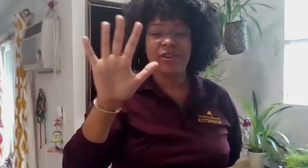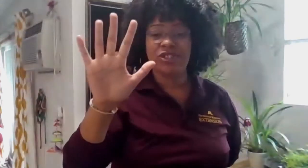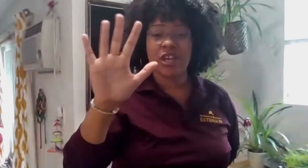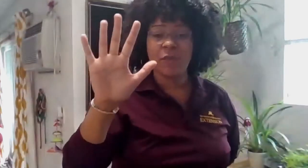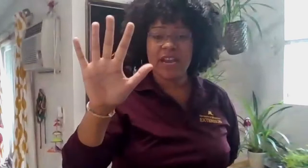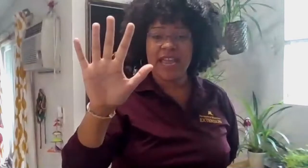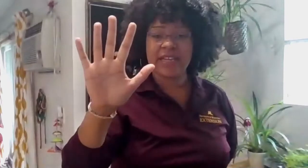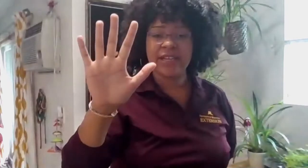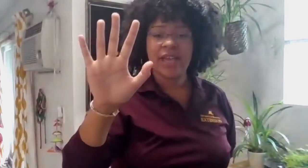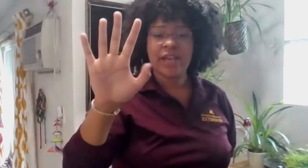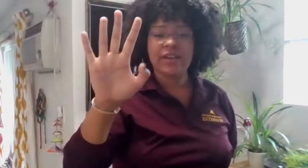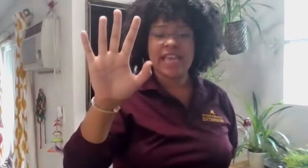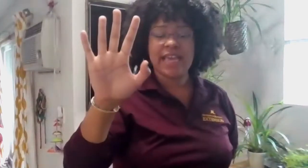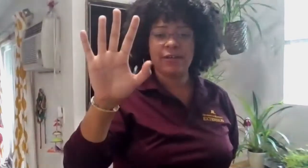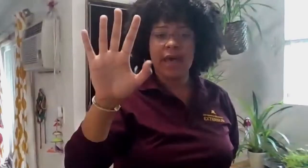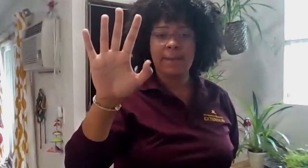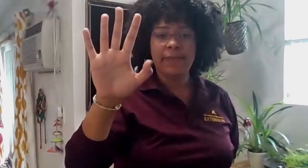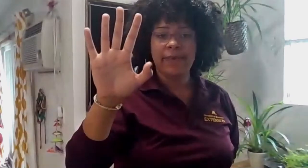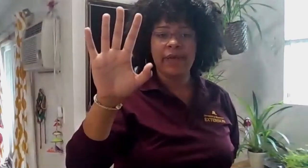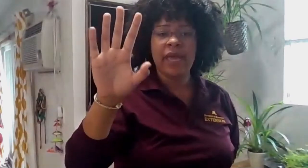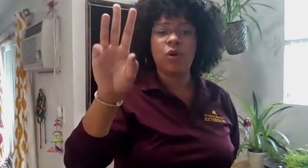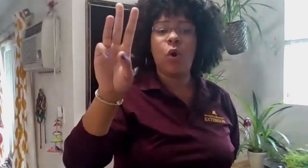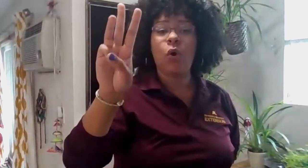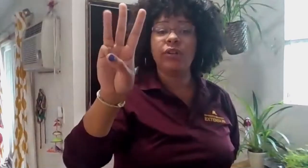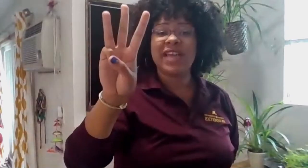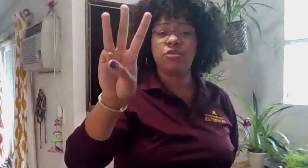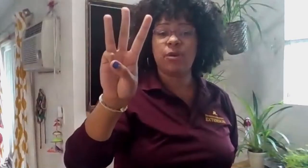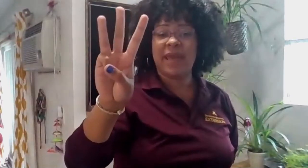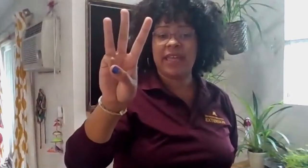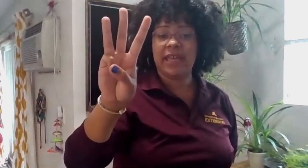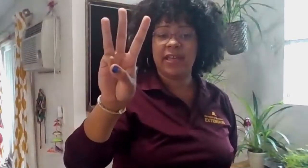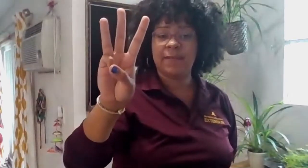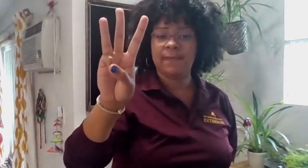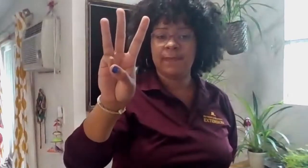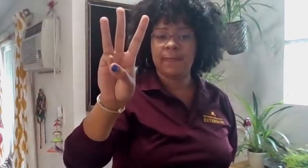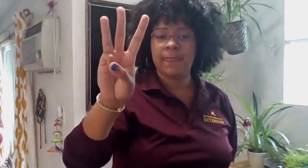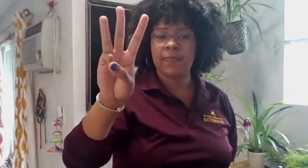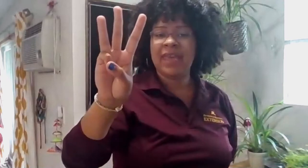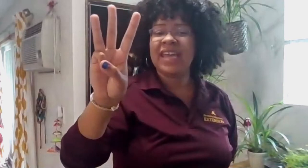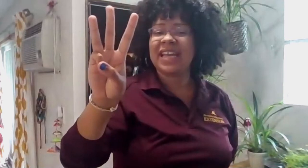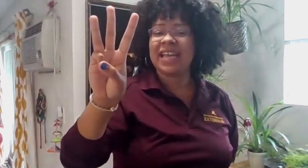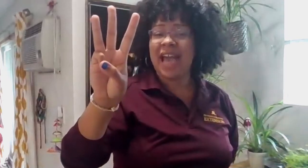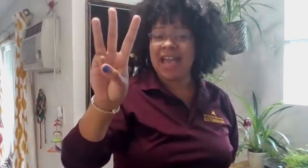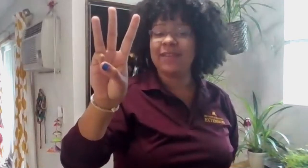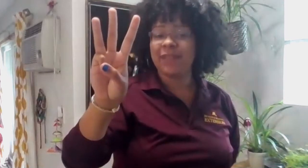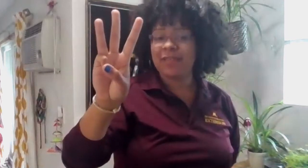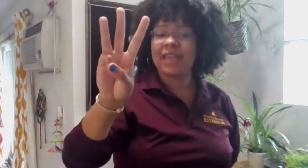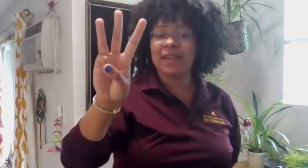use just one hand. You're going to take your thumb and hold down your pinky. Oh, wow. Kind of looks like the